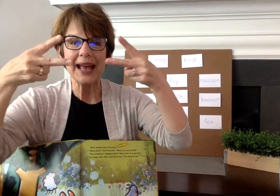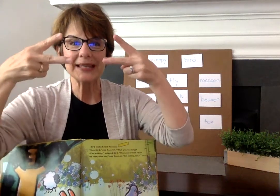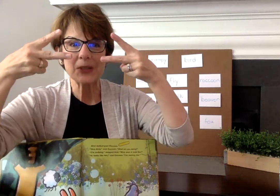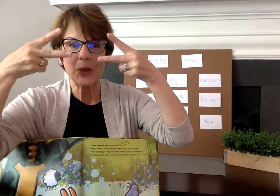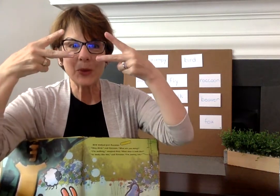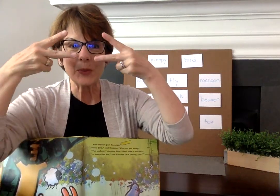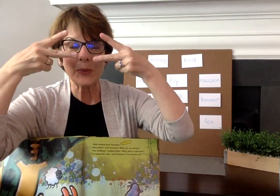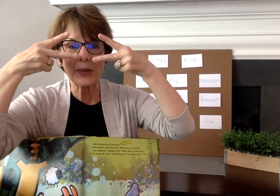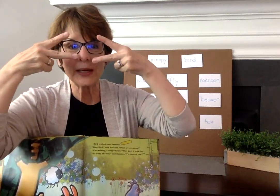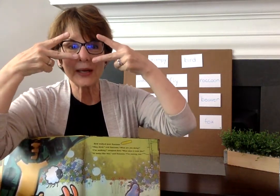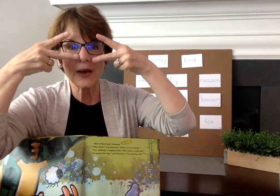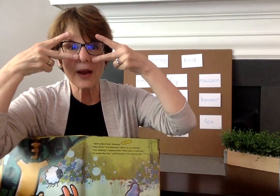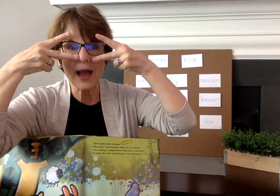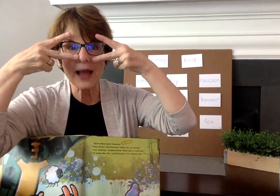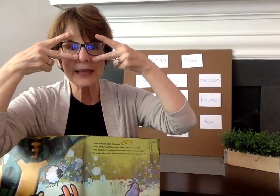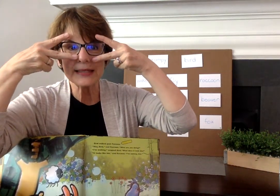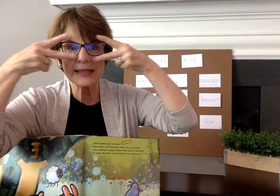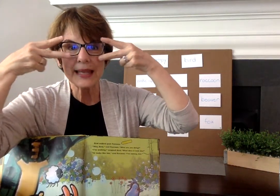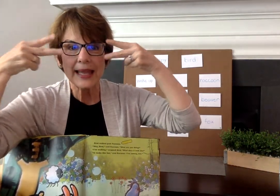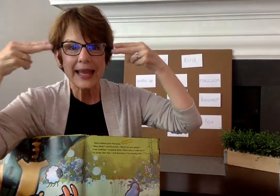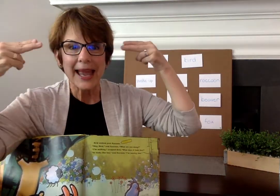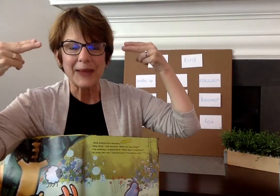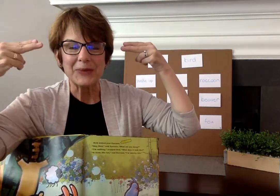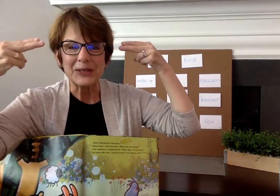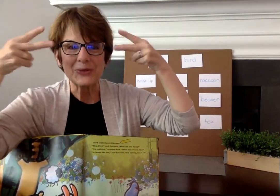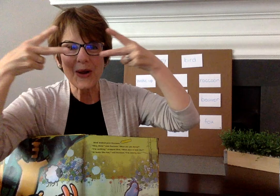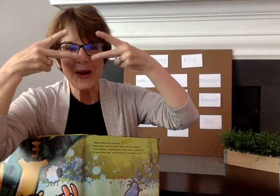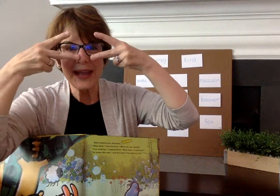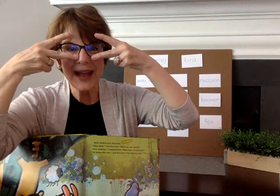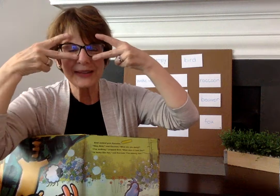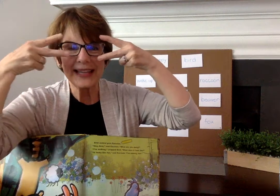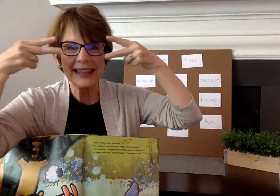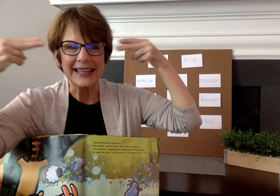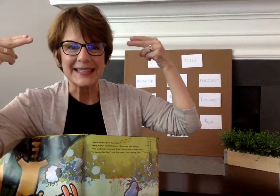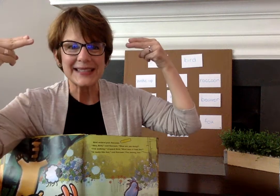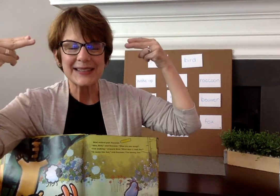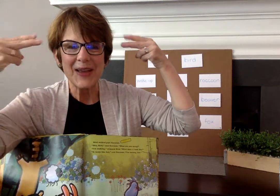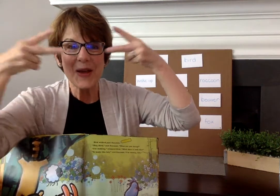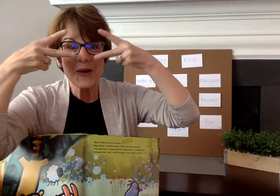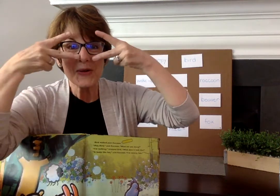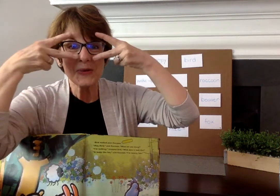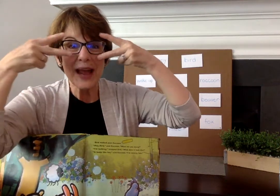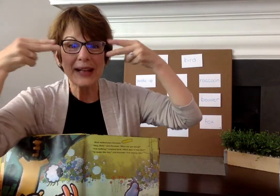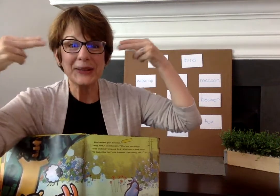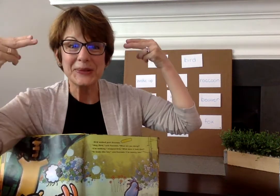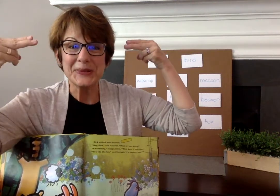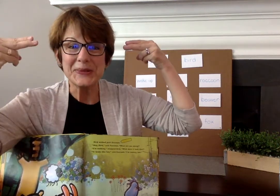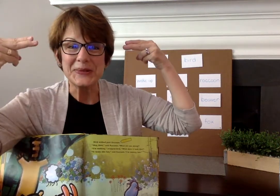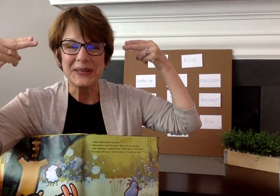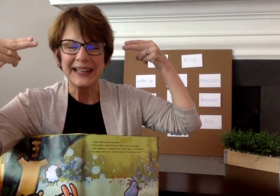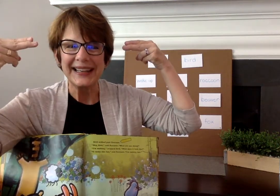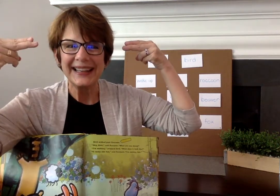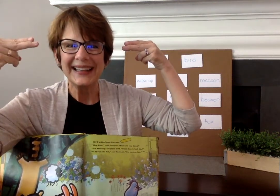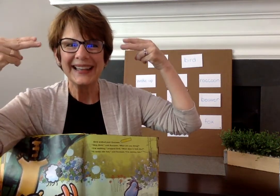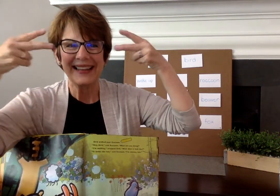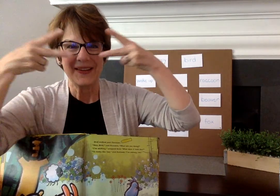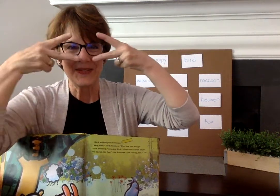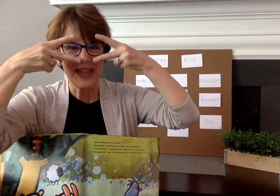has. We put it near our eyes and we draw it out like this. Raccoon. That's